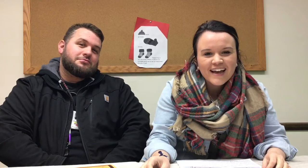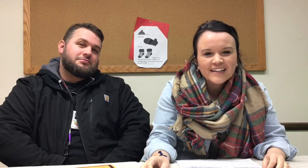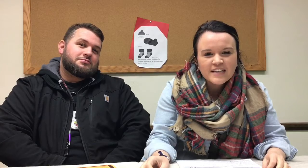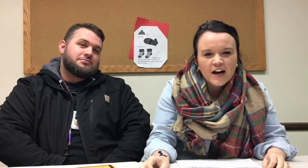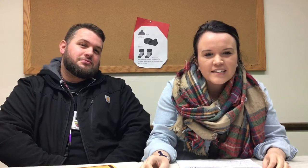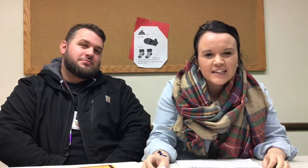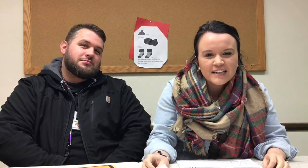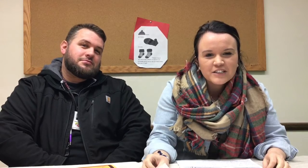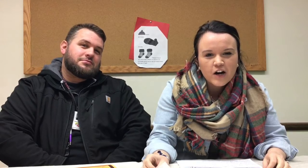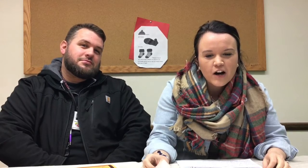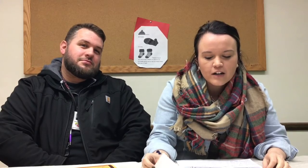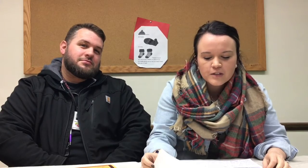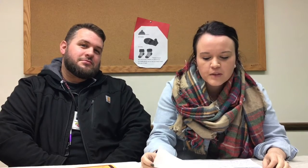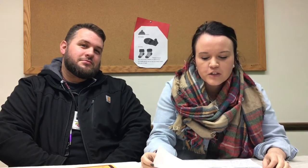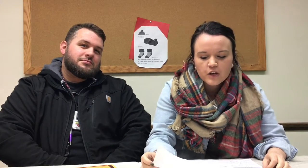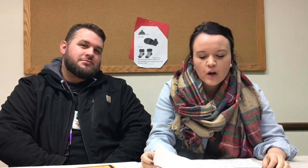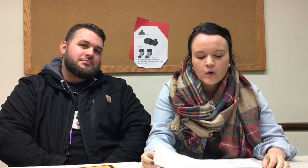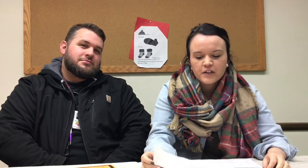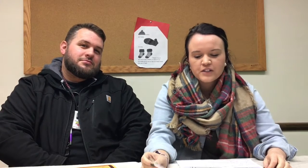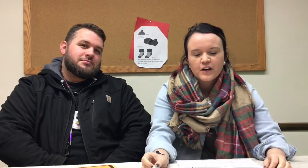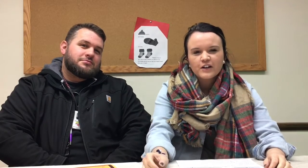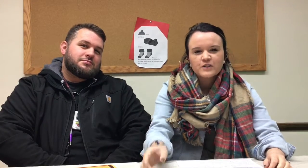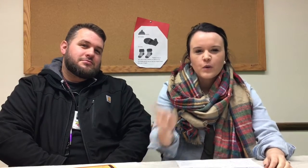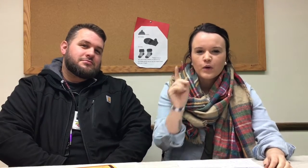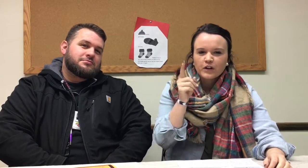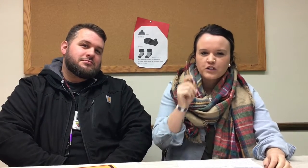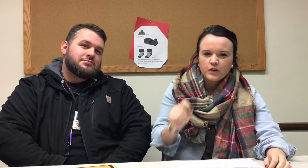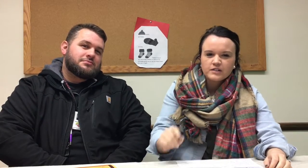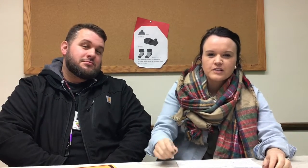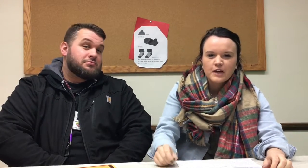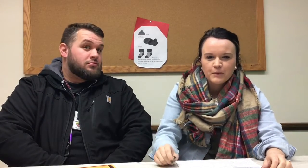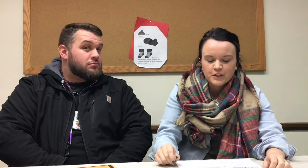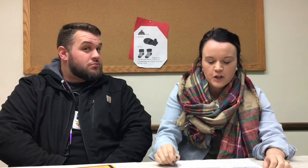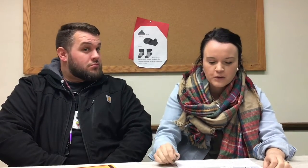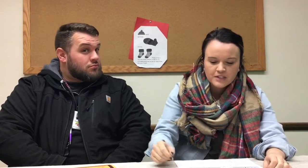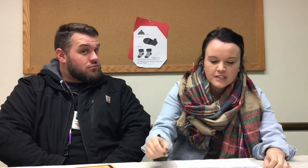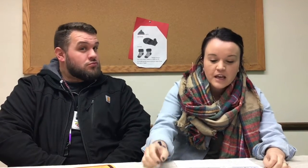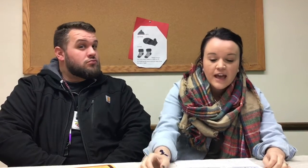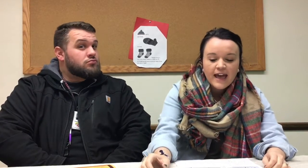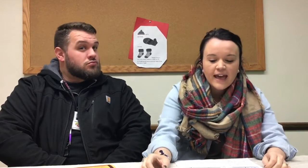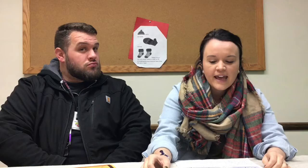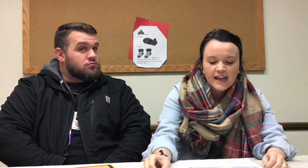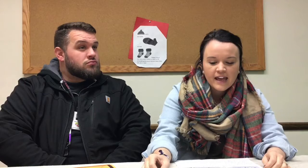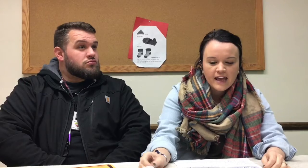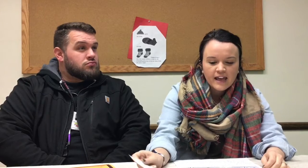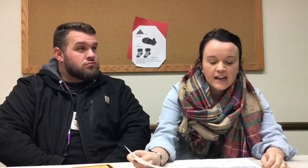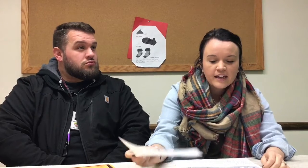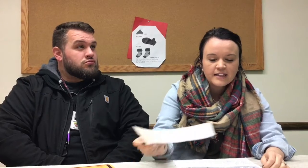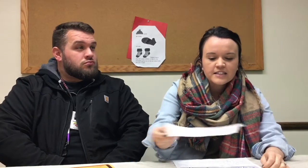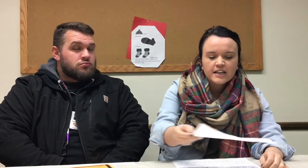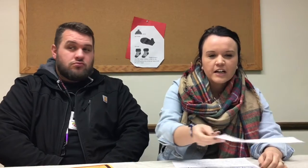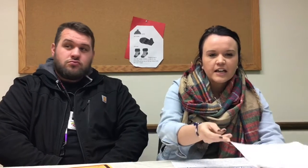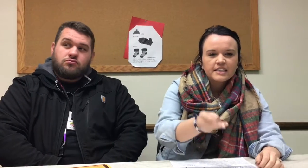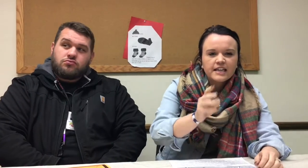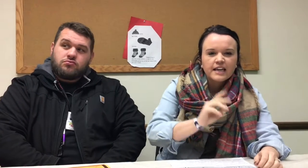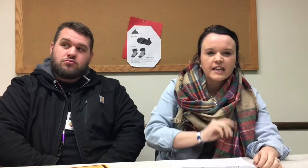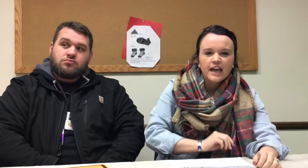it's hot diggity dogs with chicconi sauce or your choice of sloppy joes. And there is a